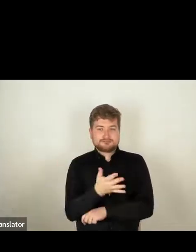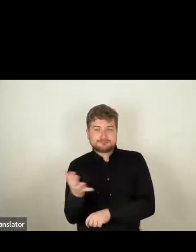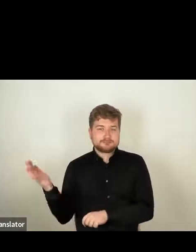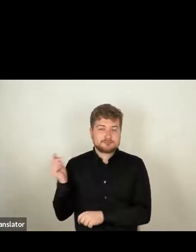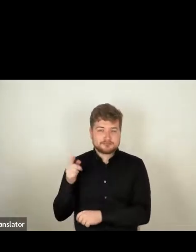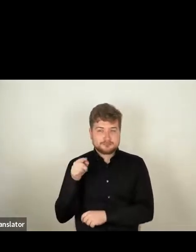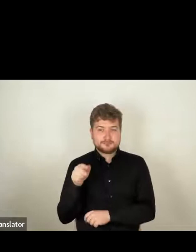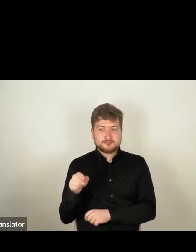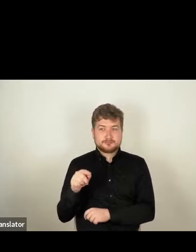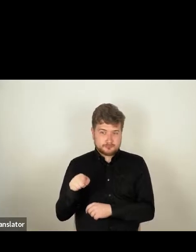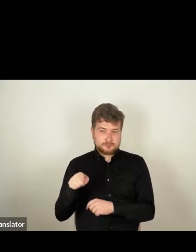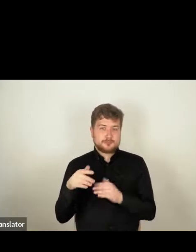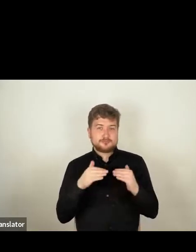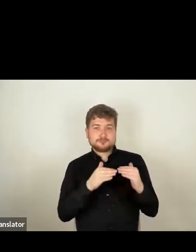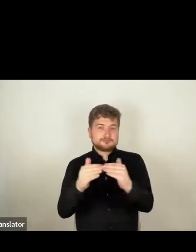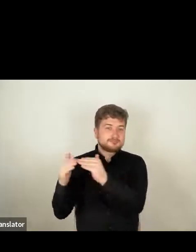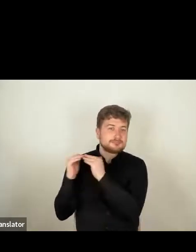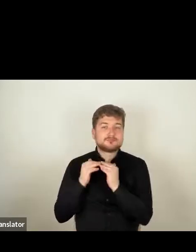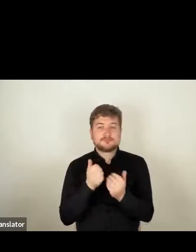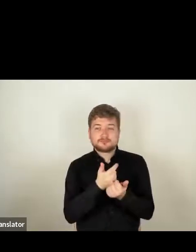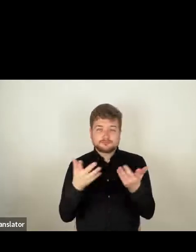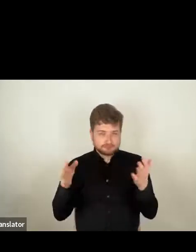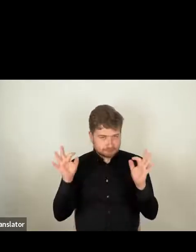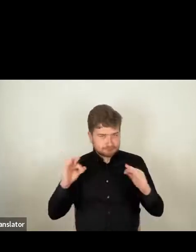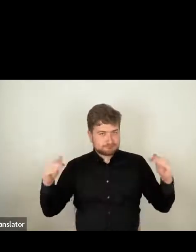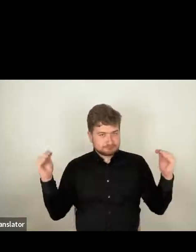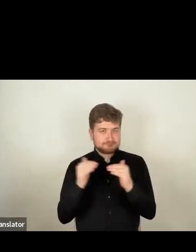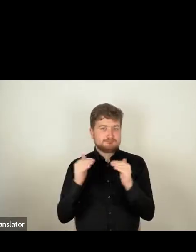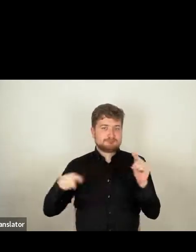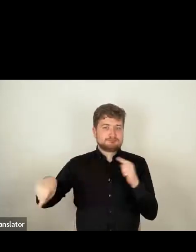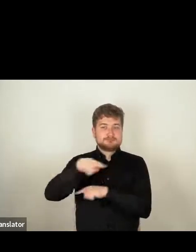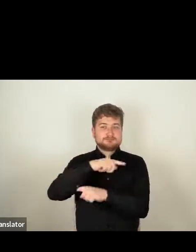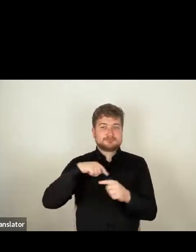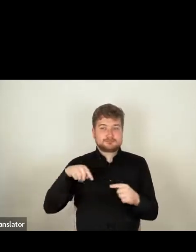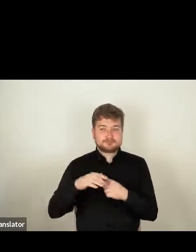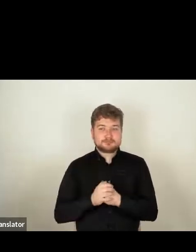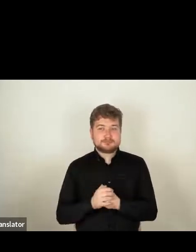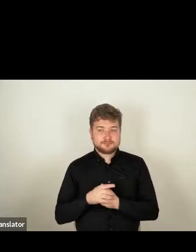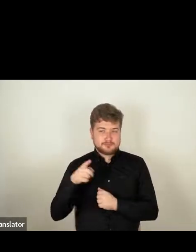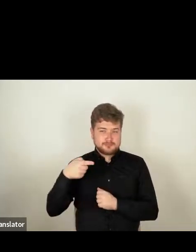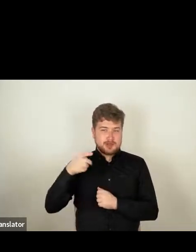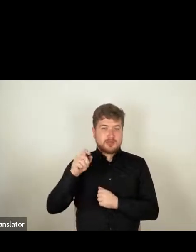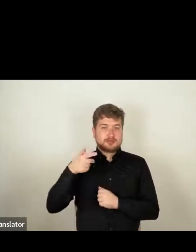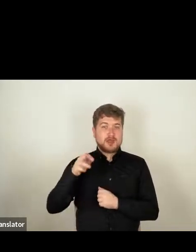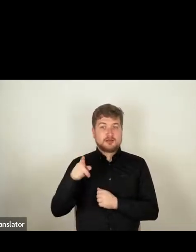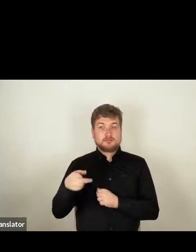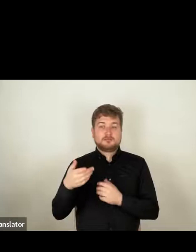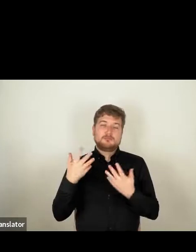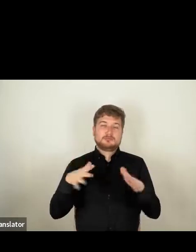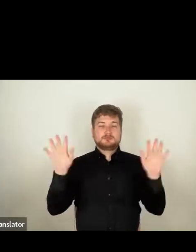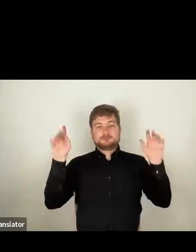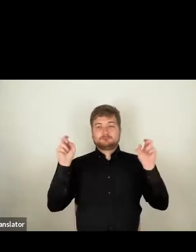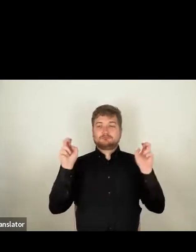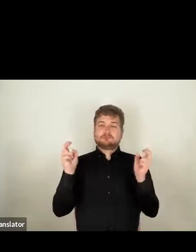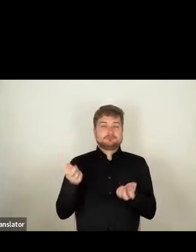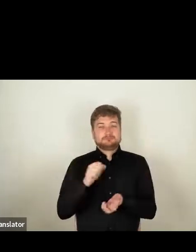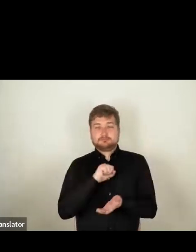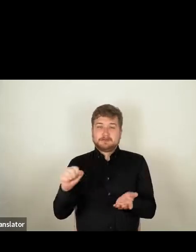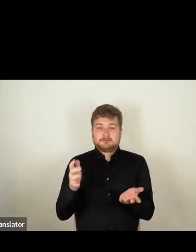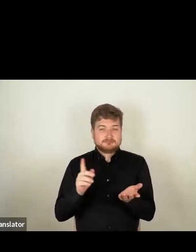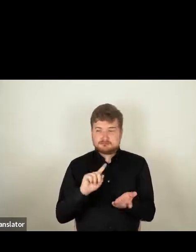because gender is not a simple one-way street. We have various people who are actually minority groups who are